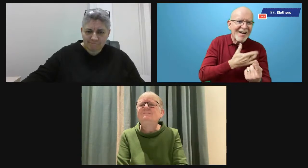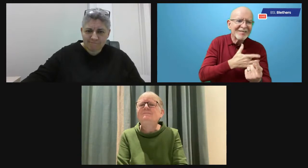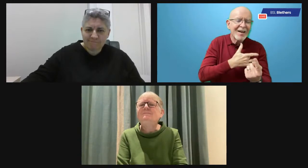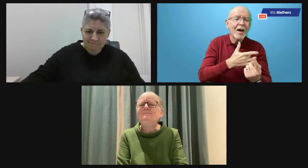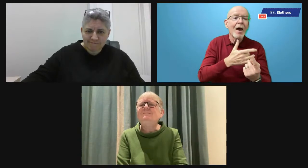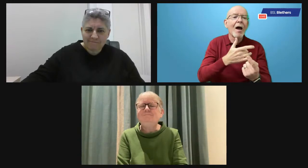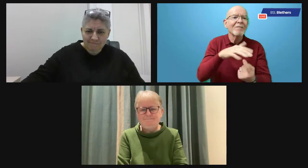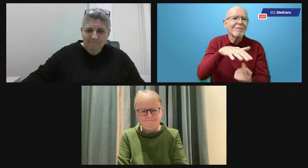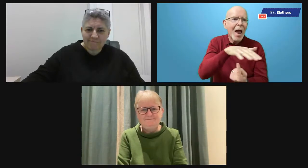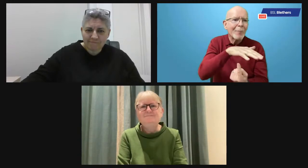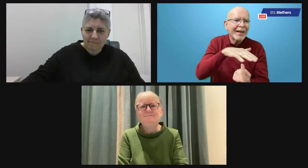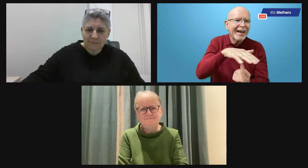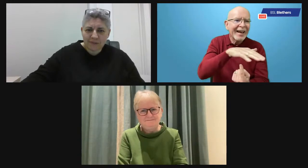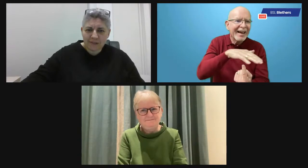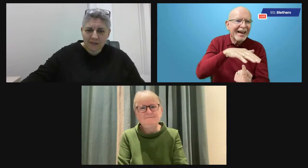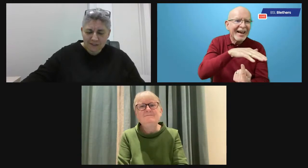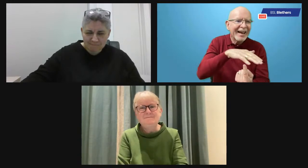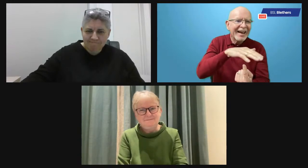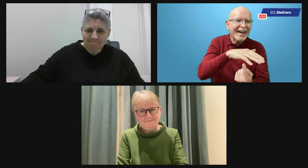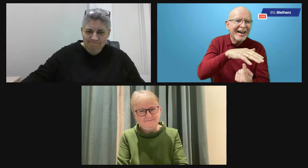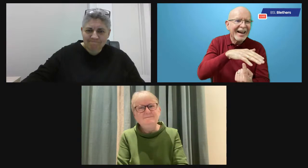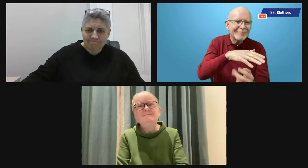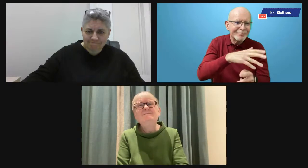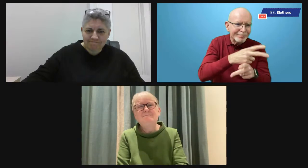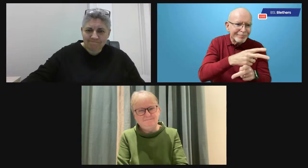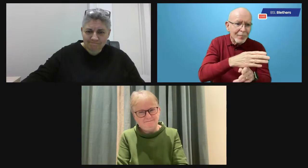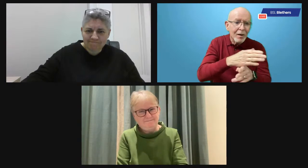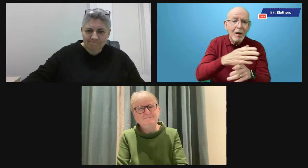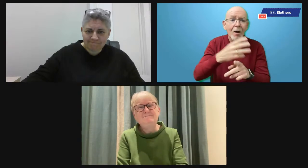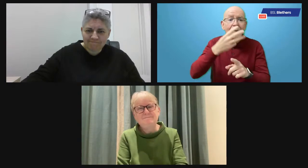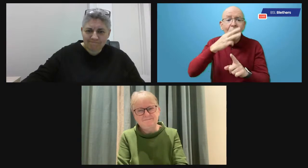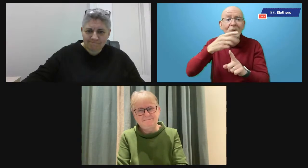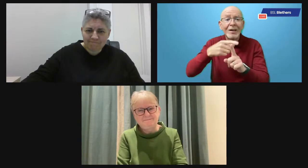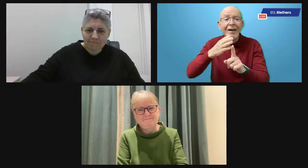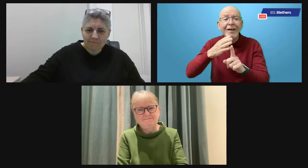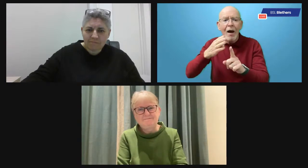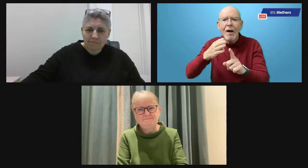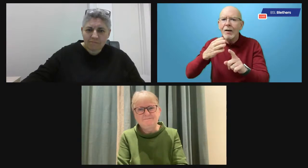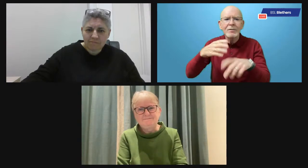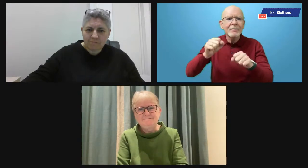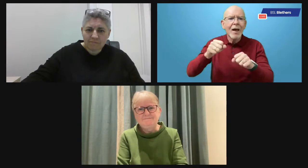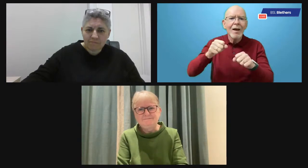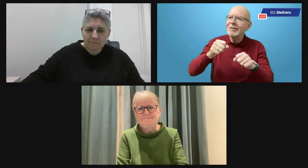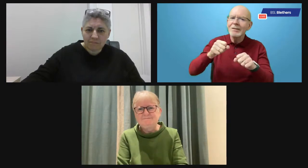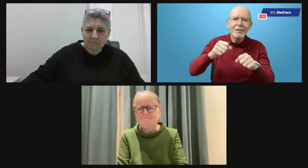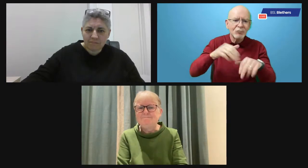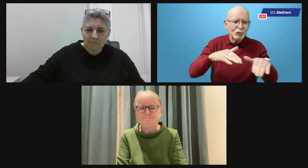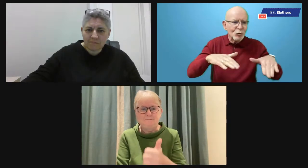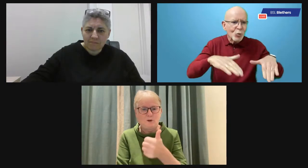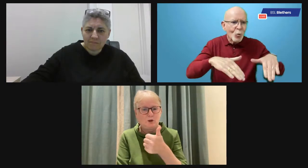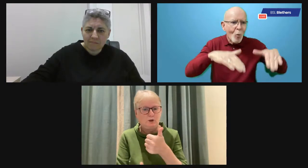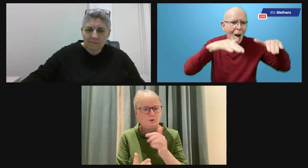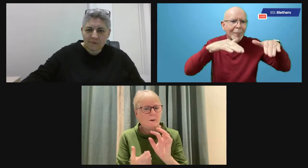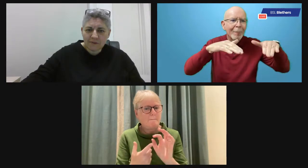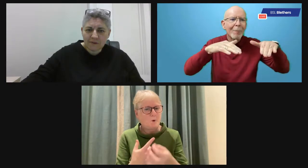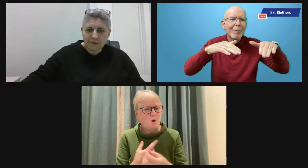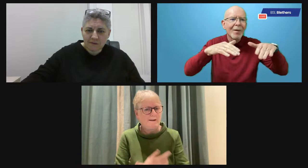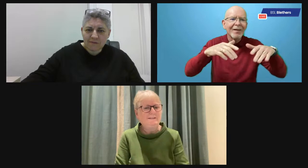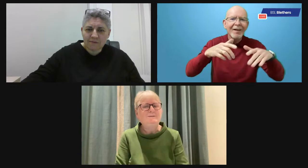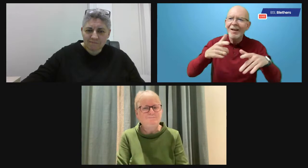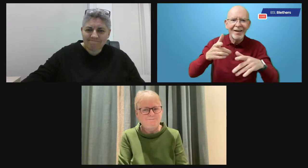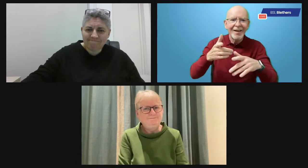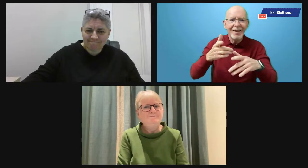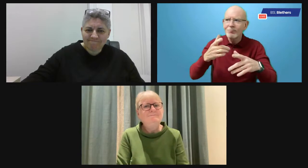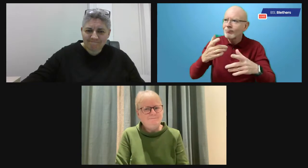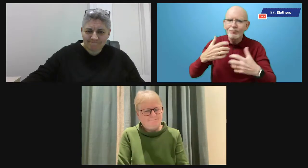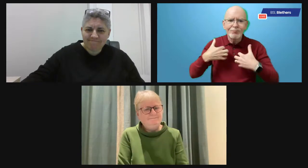coming to teaching, but the ones that were under that were maybe just having a social life. And it was once you got to sort of 30,